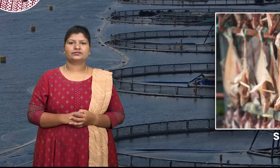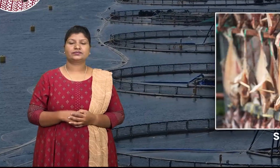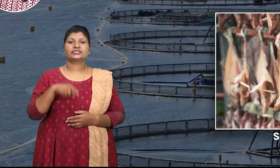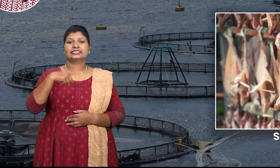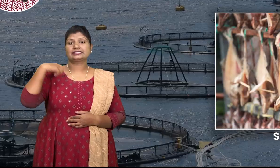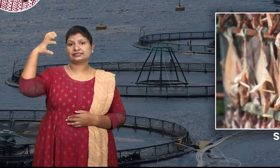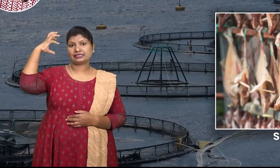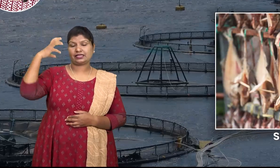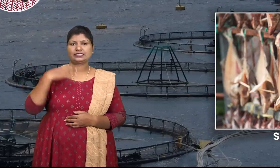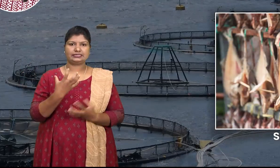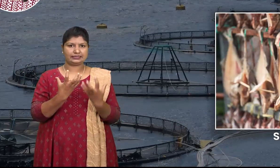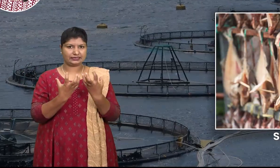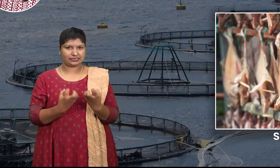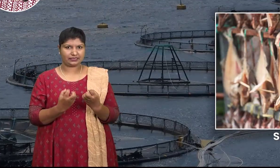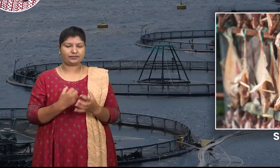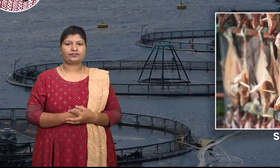Sun drying,